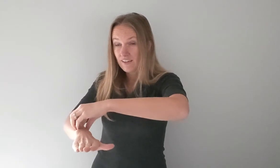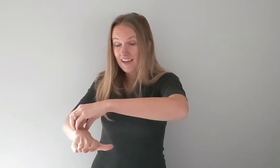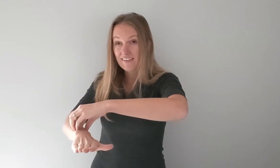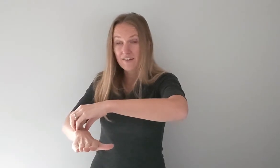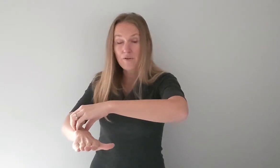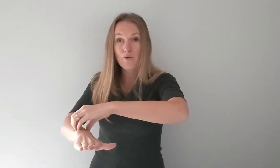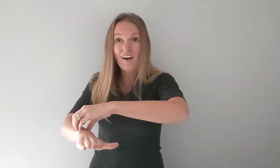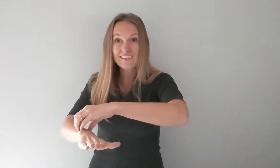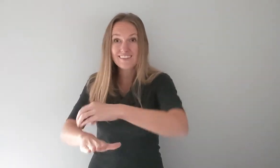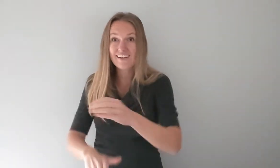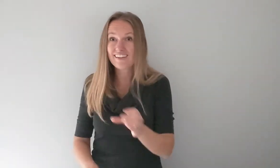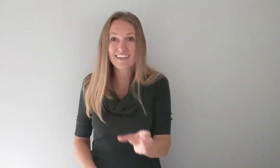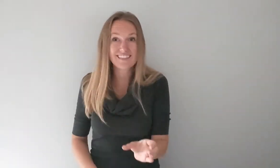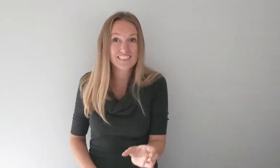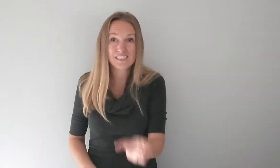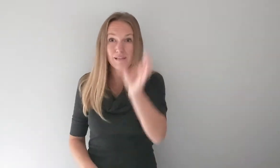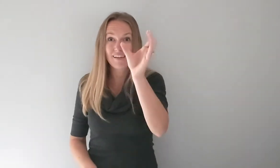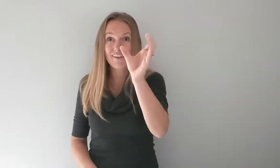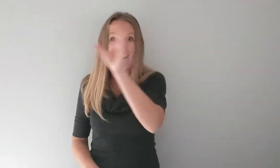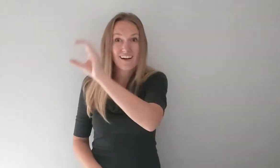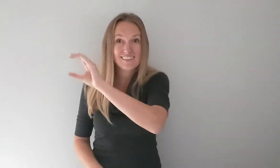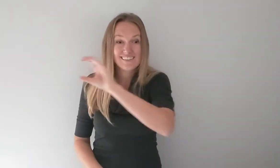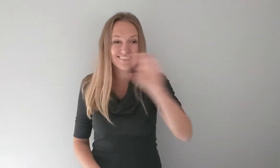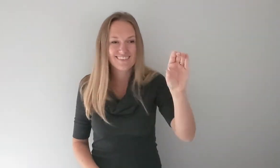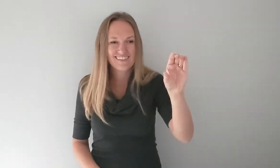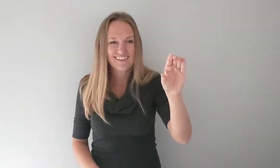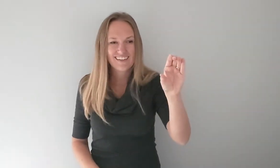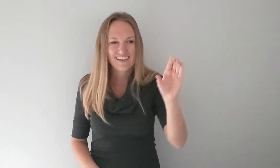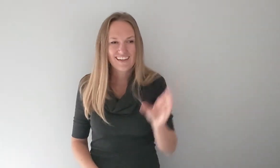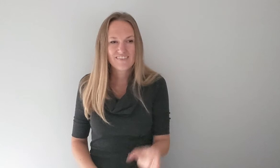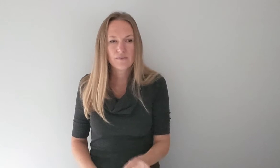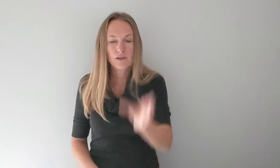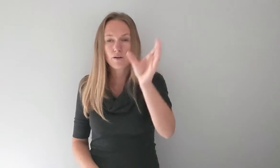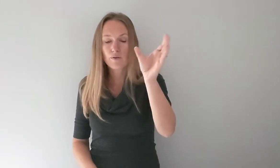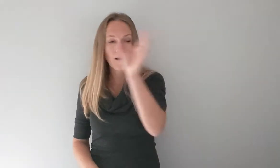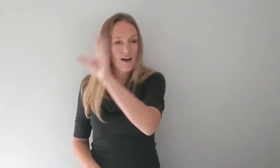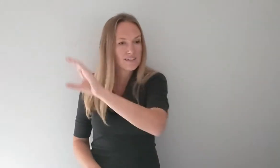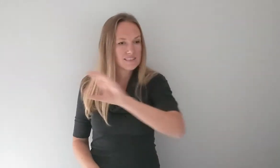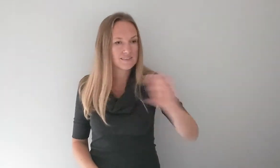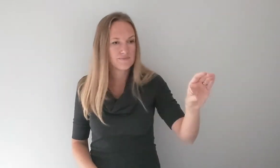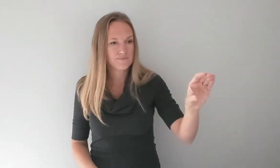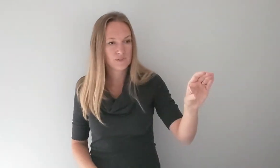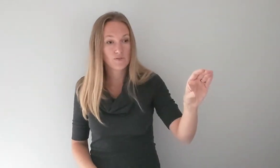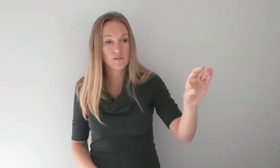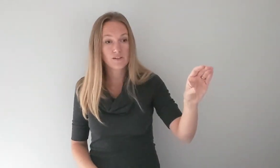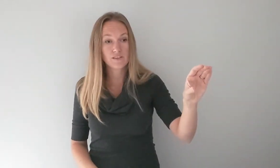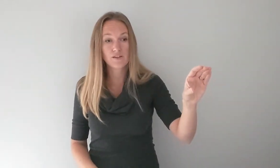and then cross, luckily, is just making a cross. Okay, from the cross, or from the earth to the